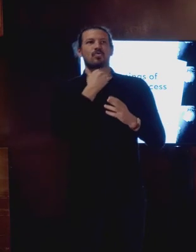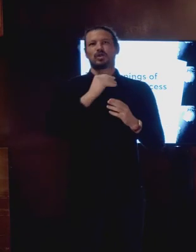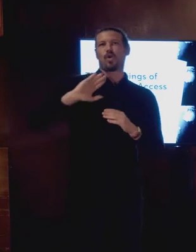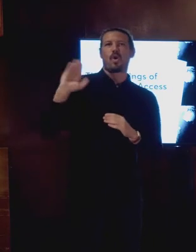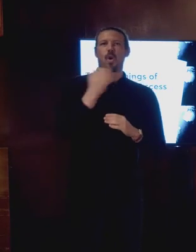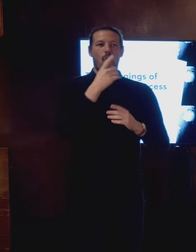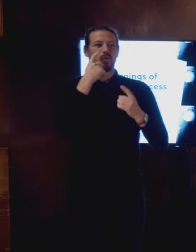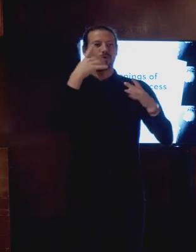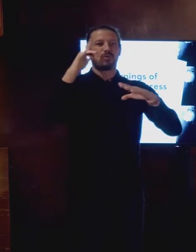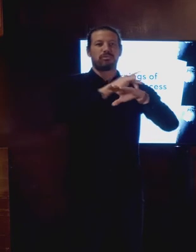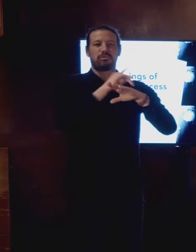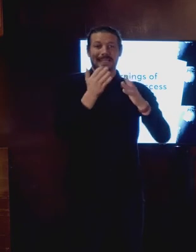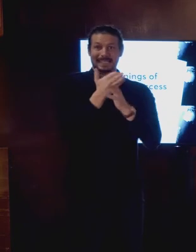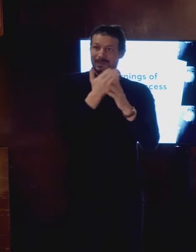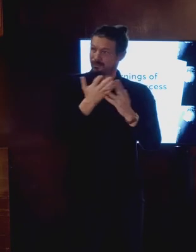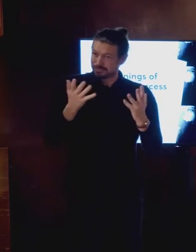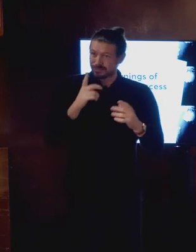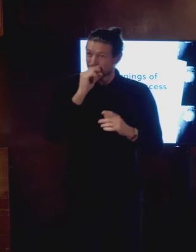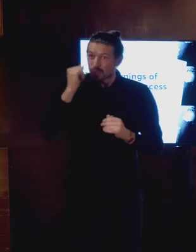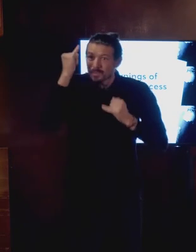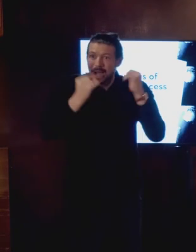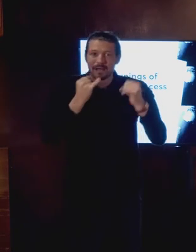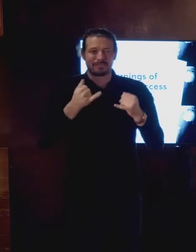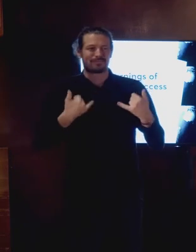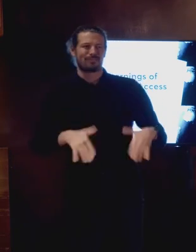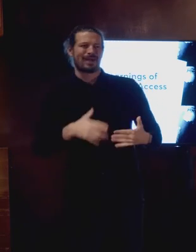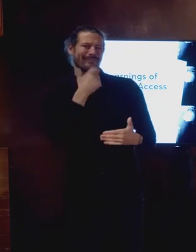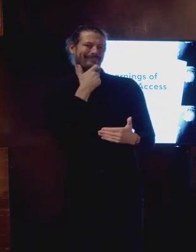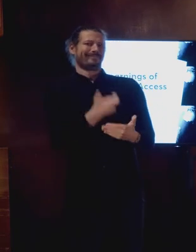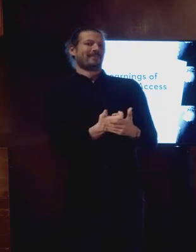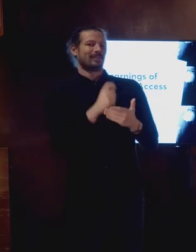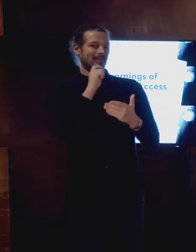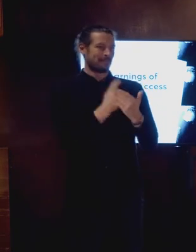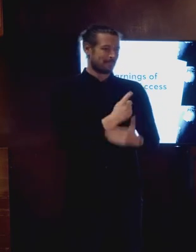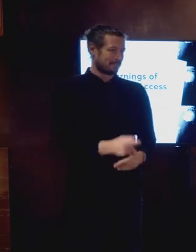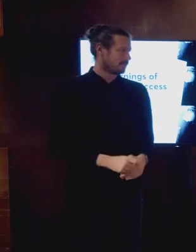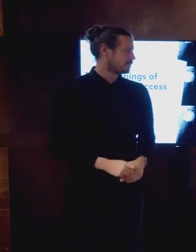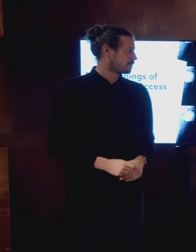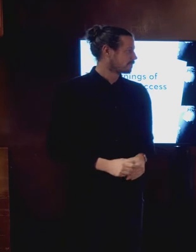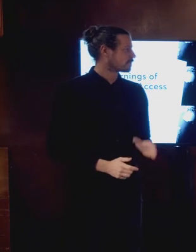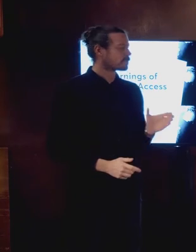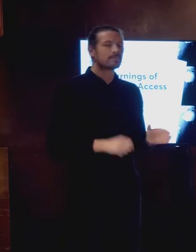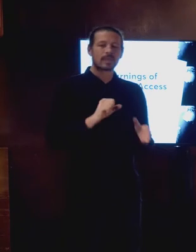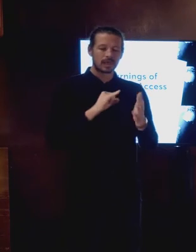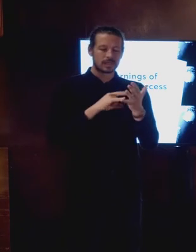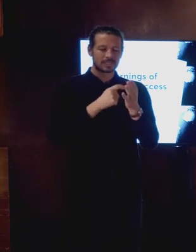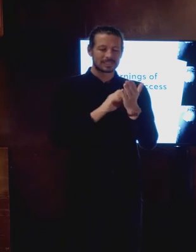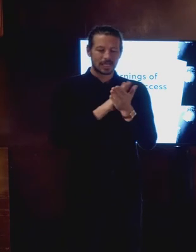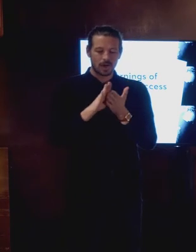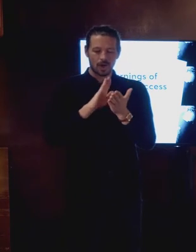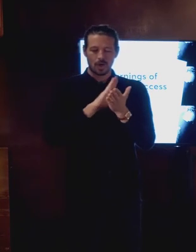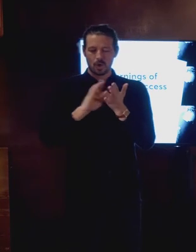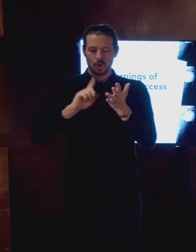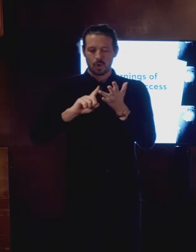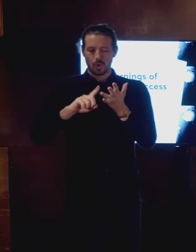are accessible. I mean, imagine what that would look like. Exactly. It would be incredible, wouldn't it? Yeah. I saw Sarah Hulbolt's